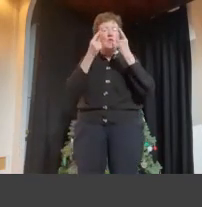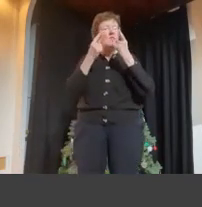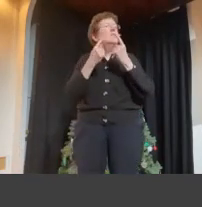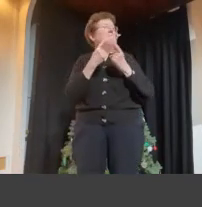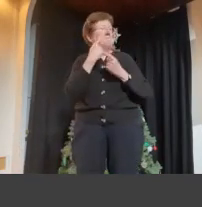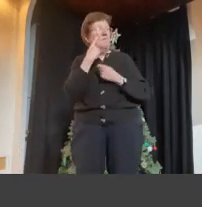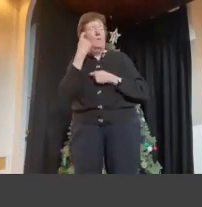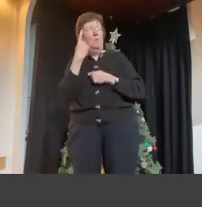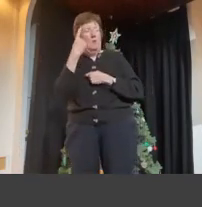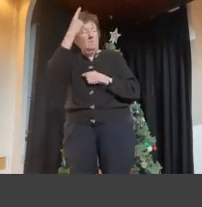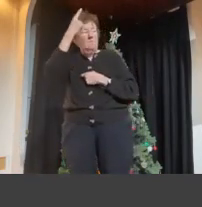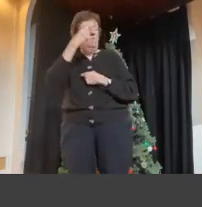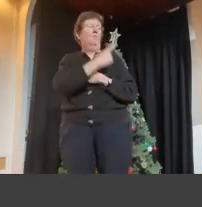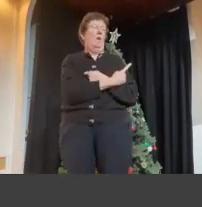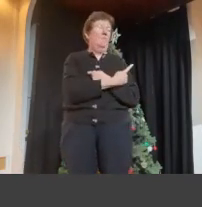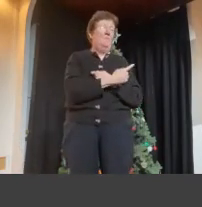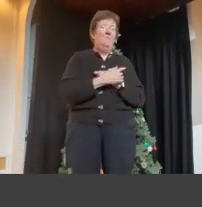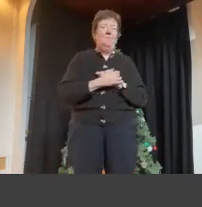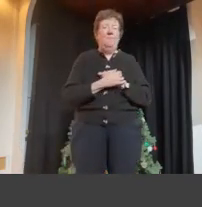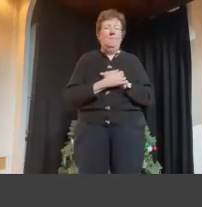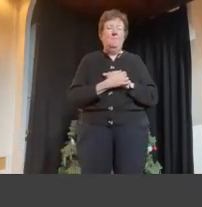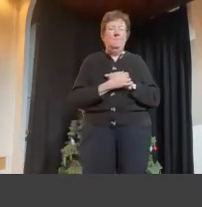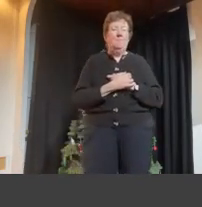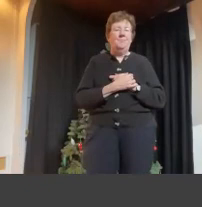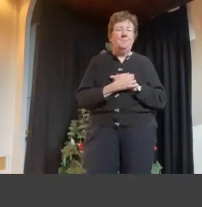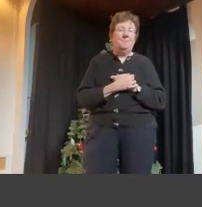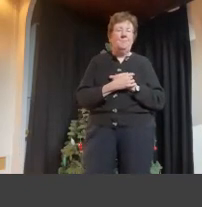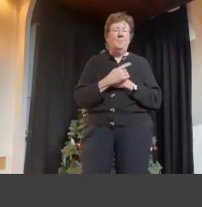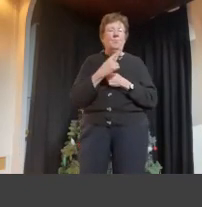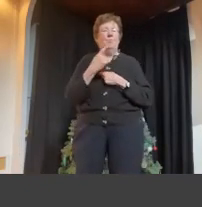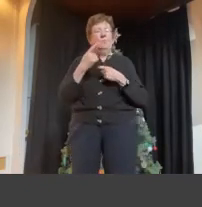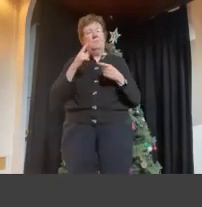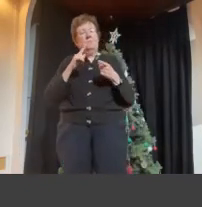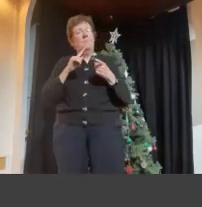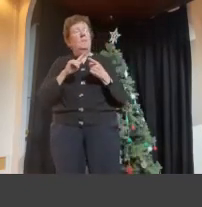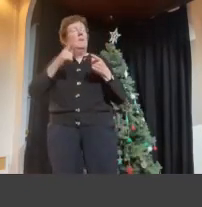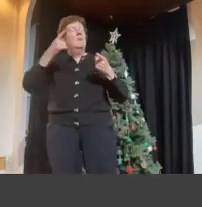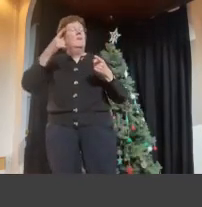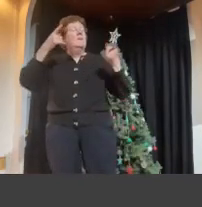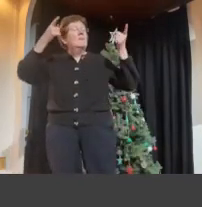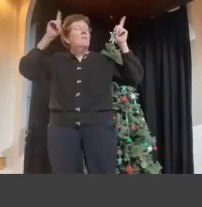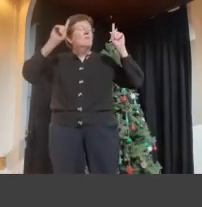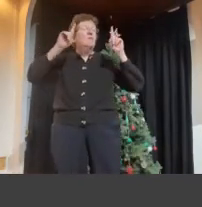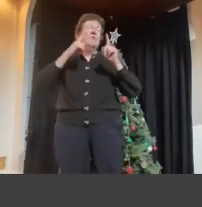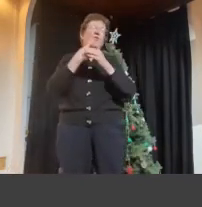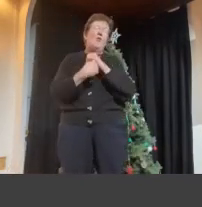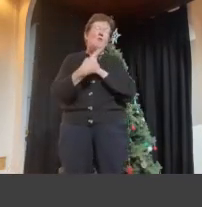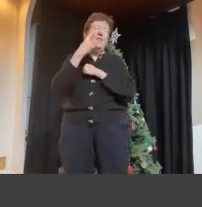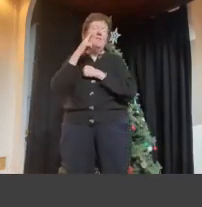each. We also interviewed colleges and university representatives, one from Scotland, one from Wales.